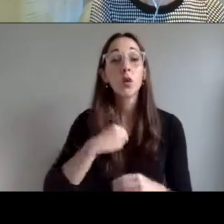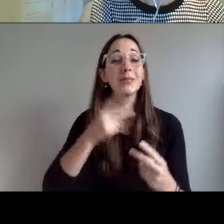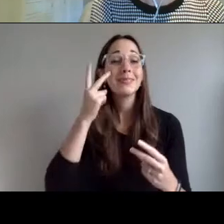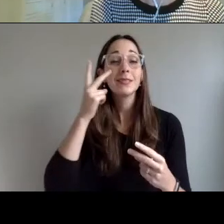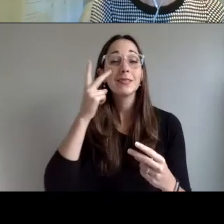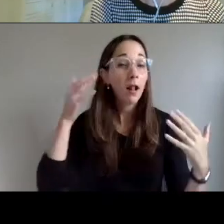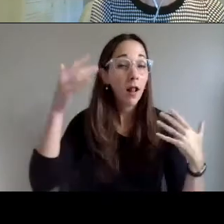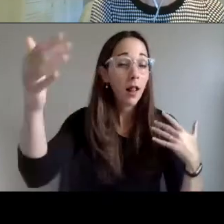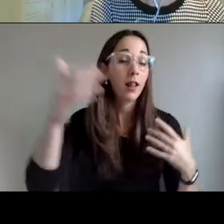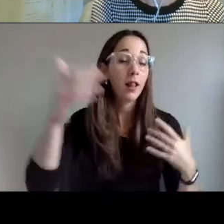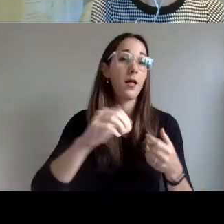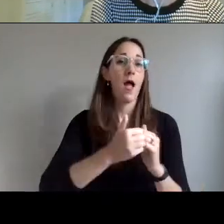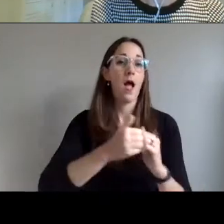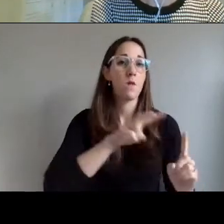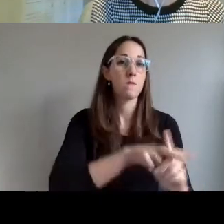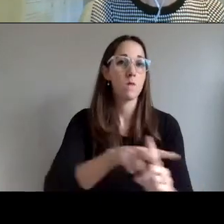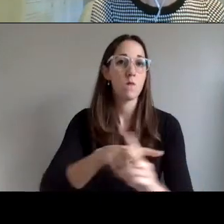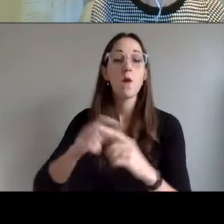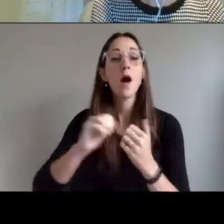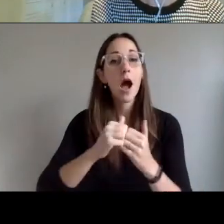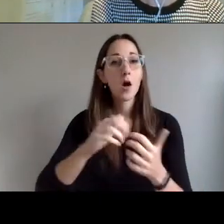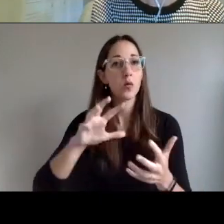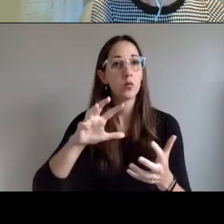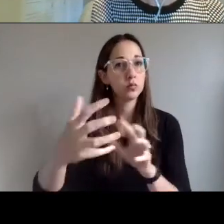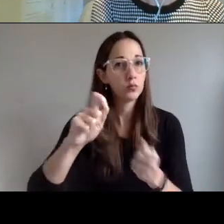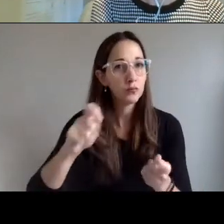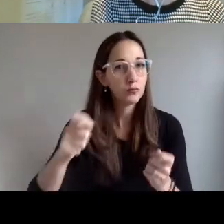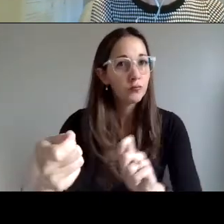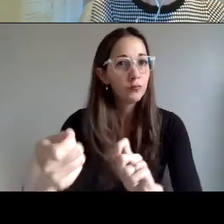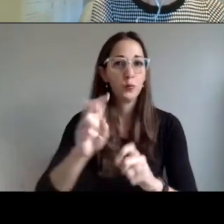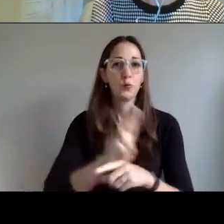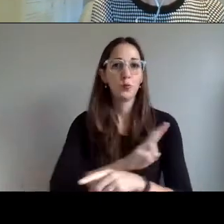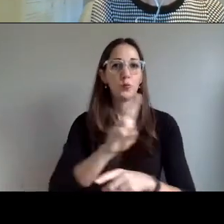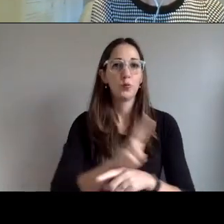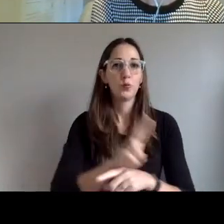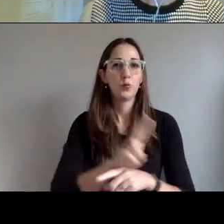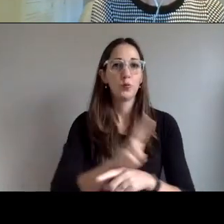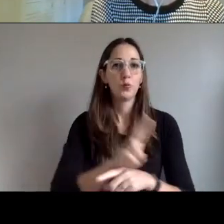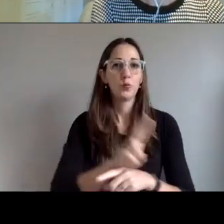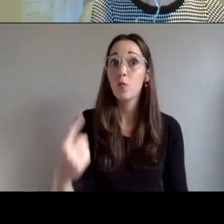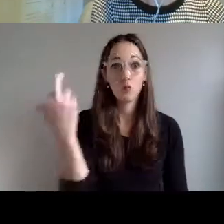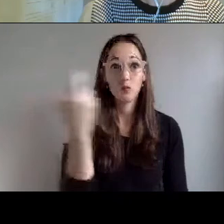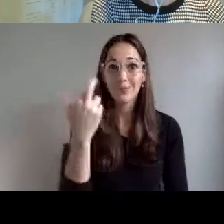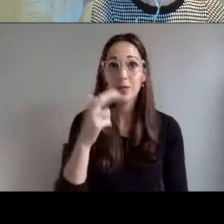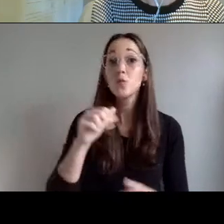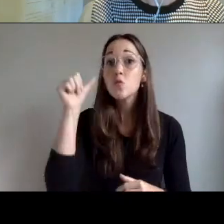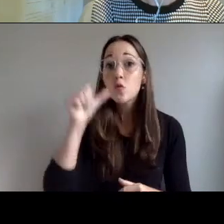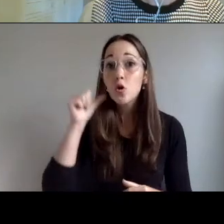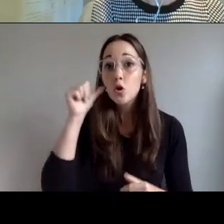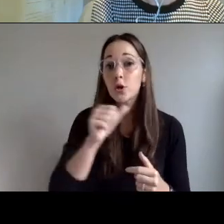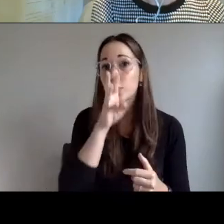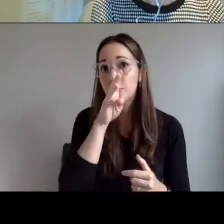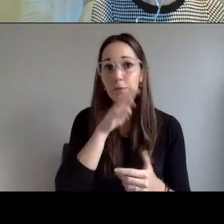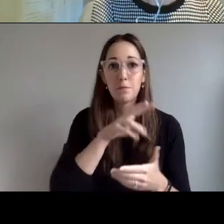would like to have the audiobooks and also the books version narrated in sign language, as well